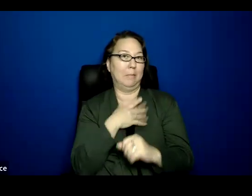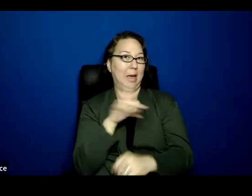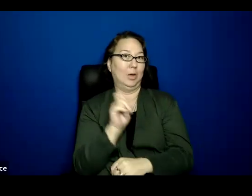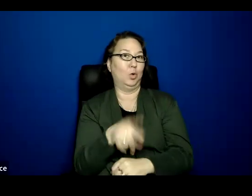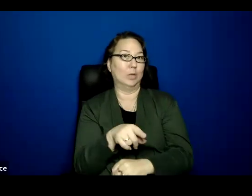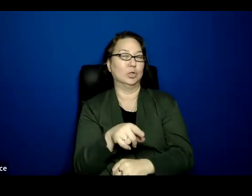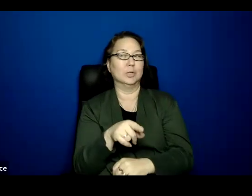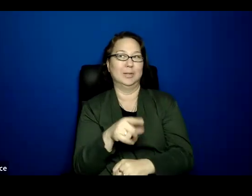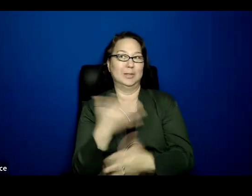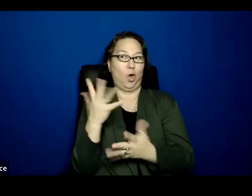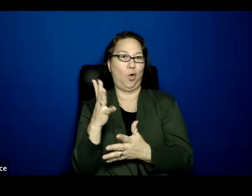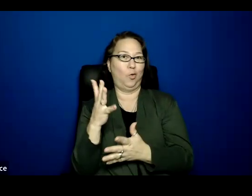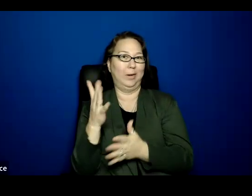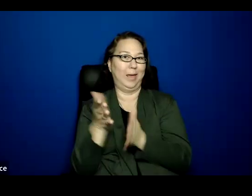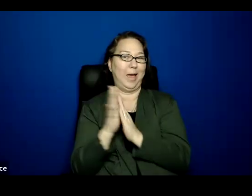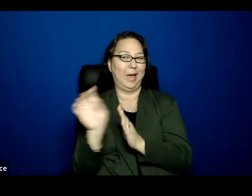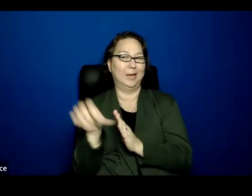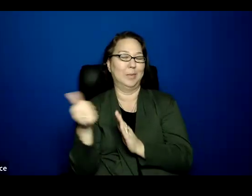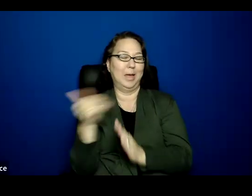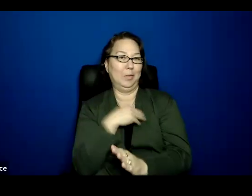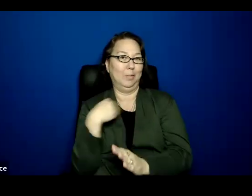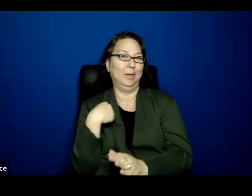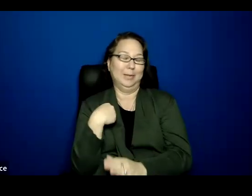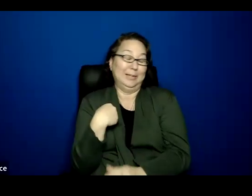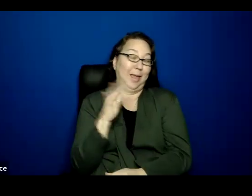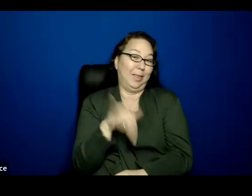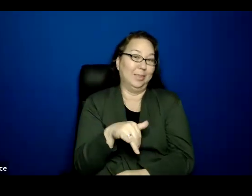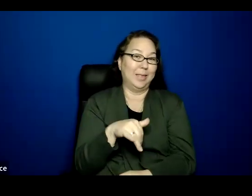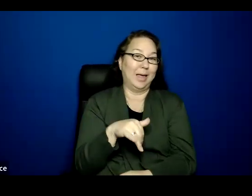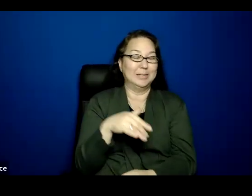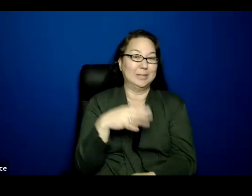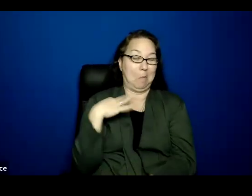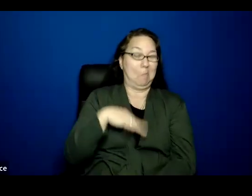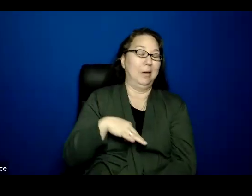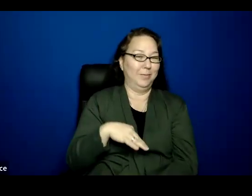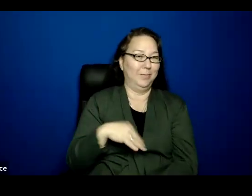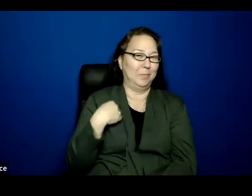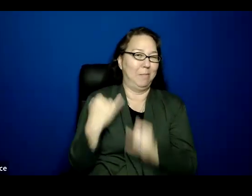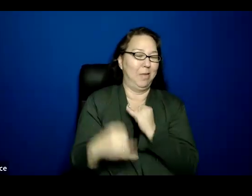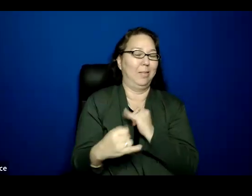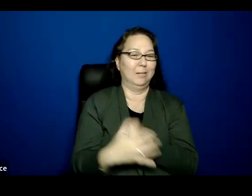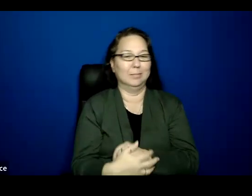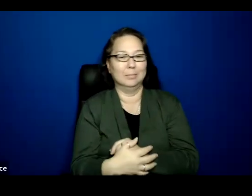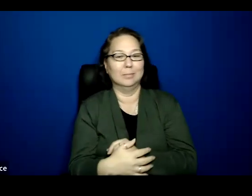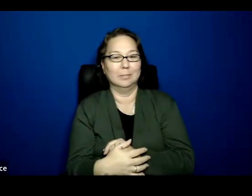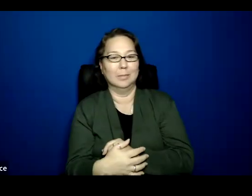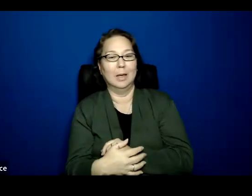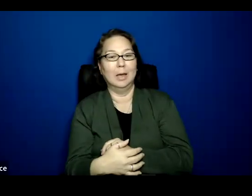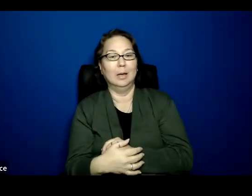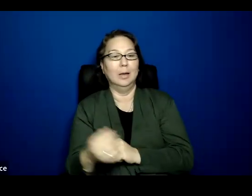do want to particularly say thank you to our school leaders, the head of schools, Wells and